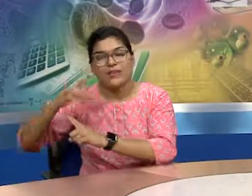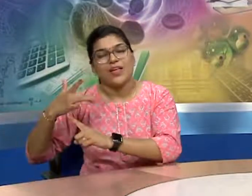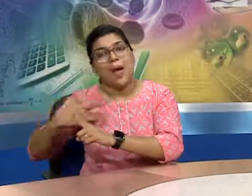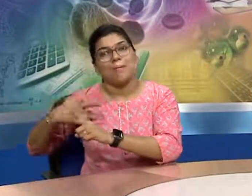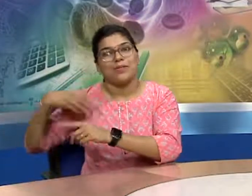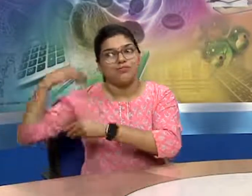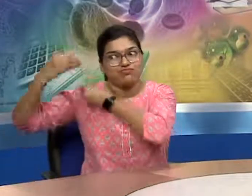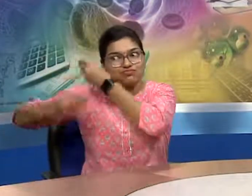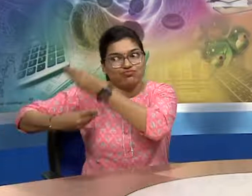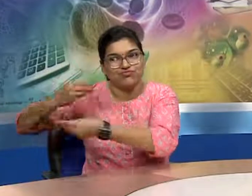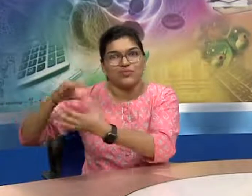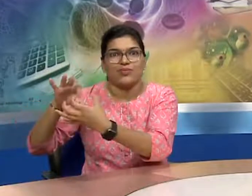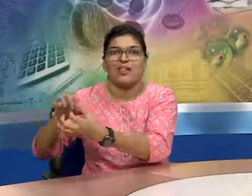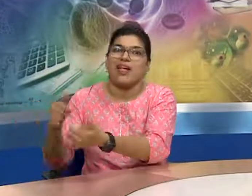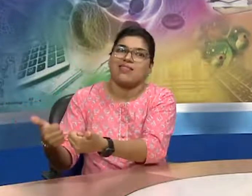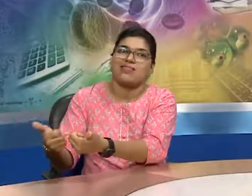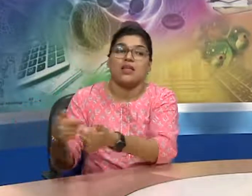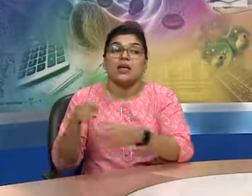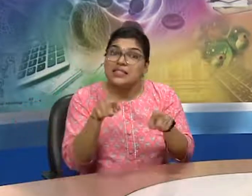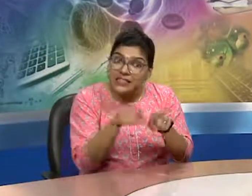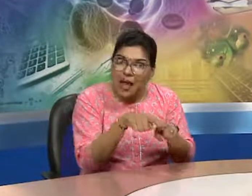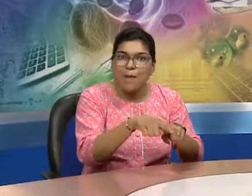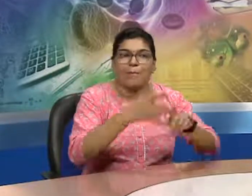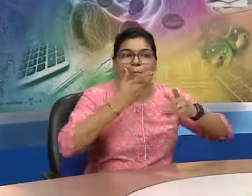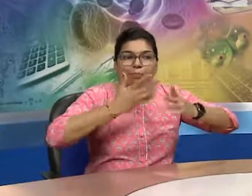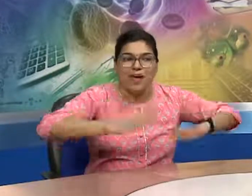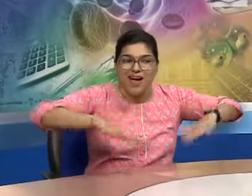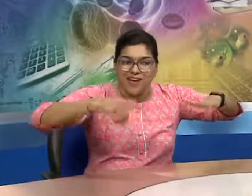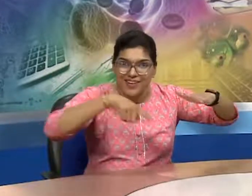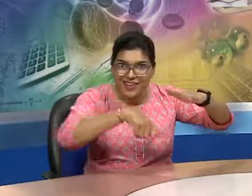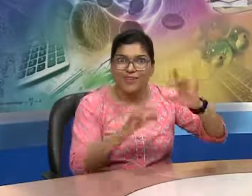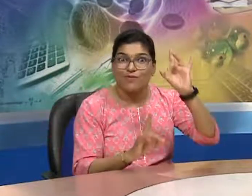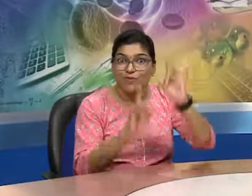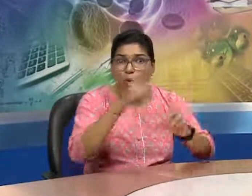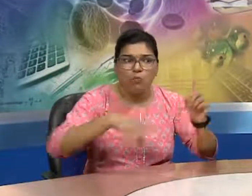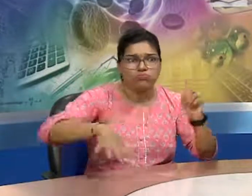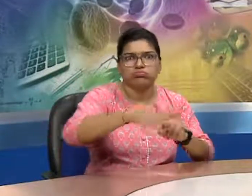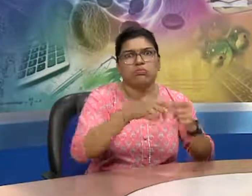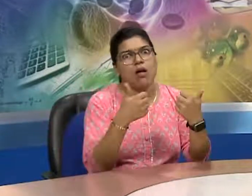and there is a root system for adaptation,